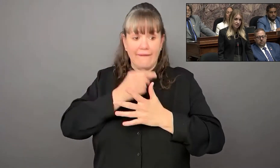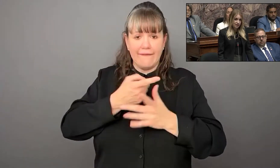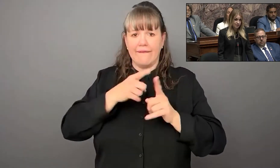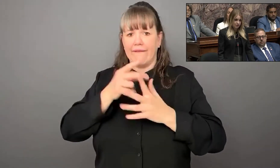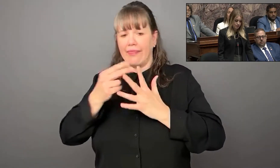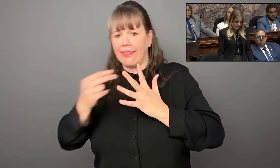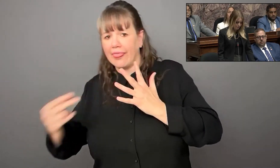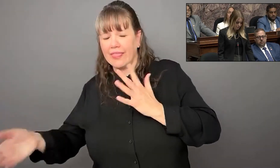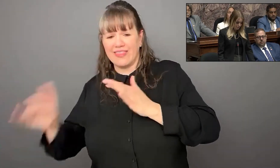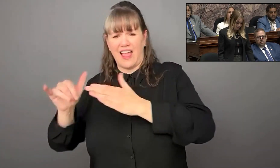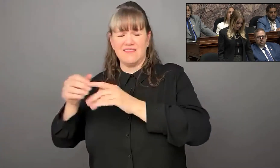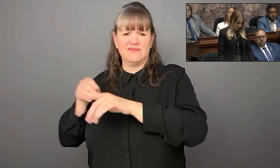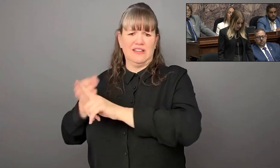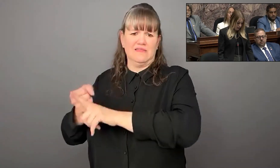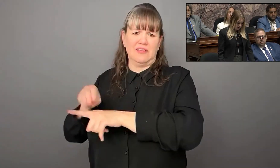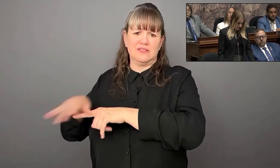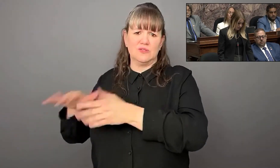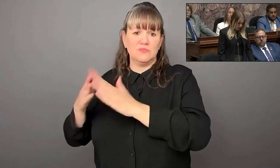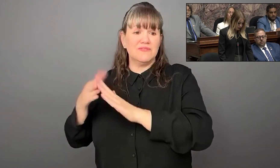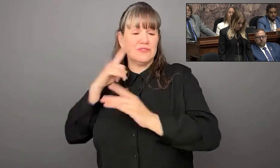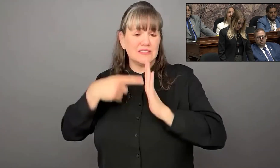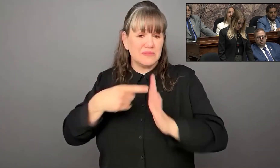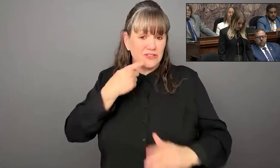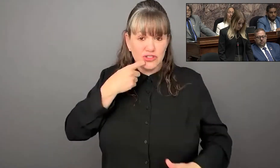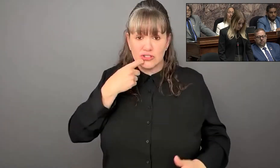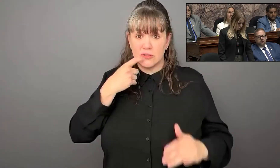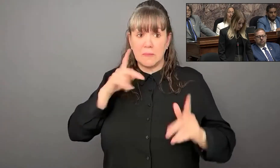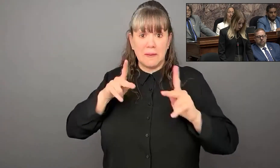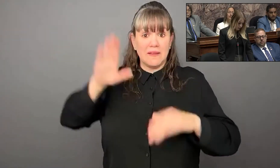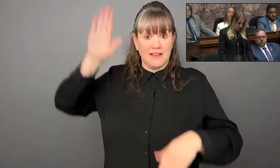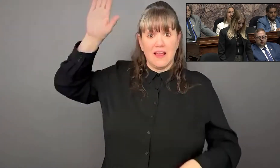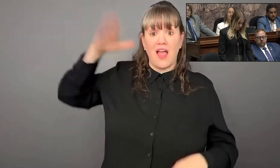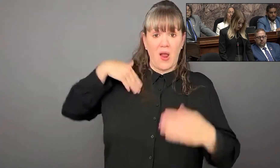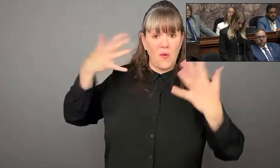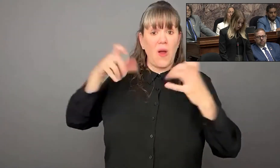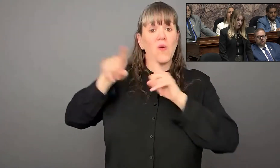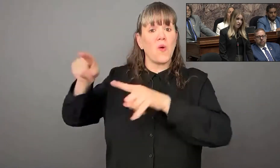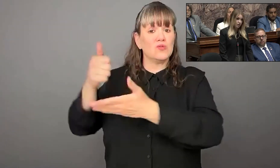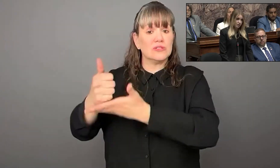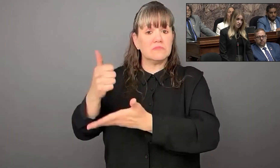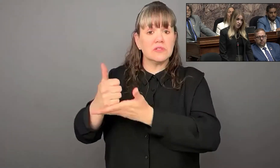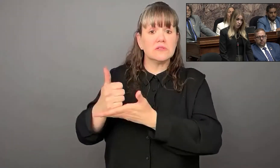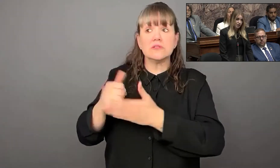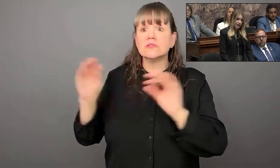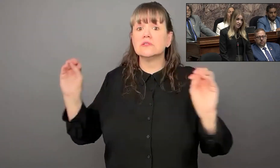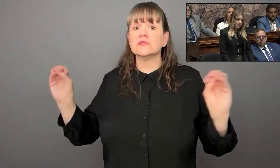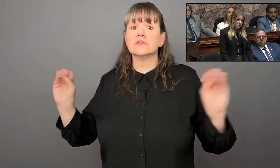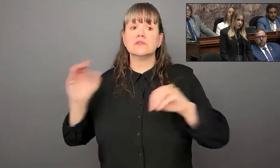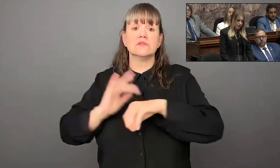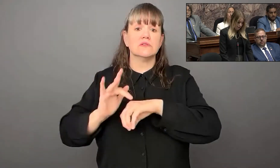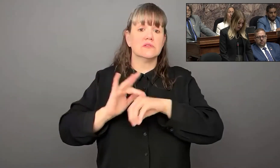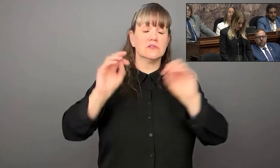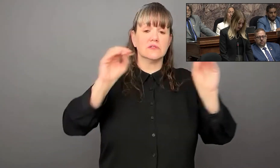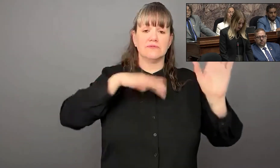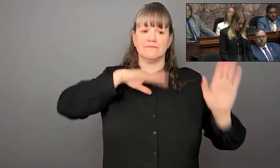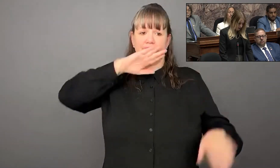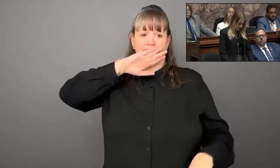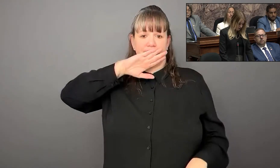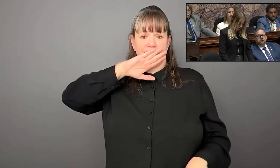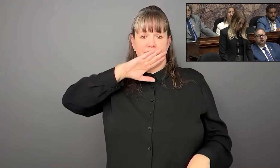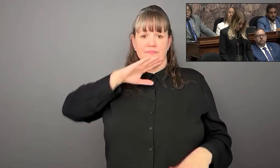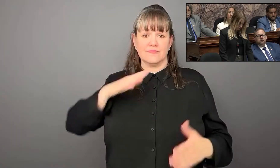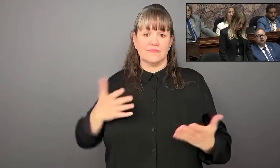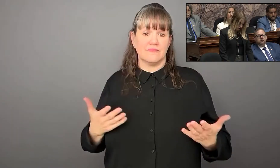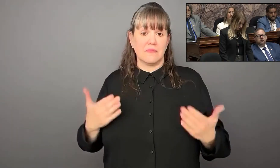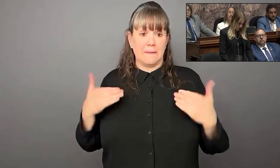cannot access it. It's enough excuses, so I'm hoping if the Minister of Environment, the only NDP MLA